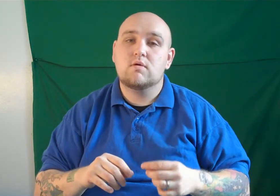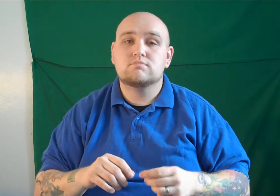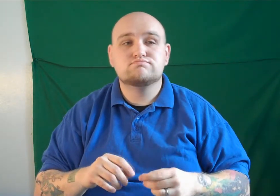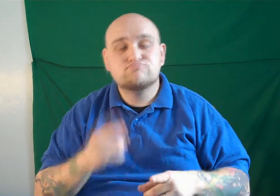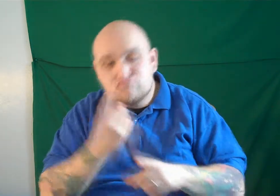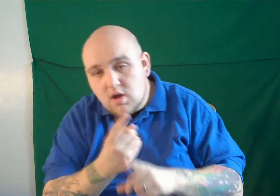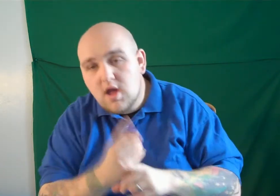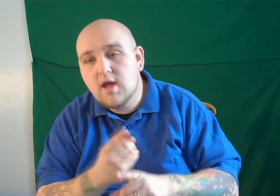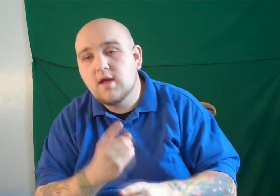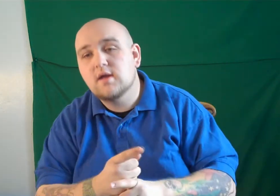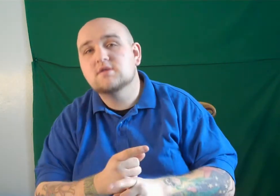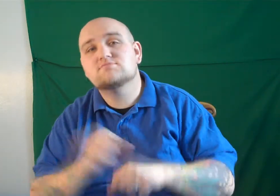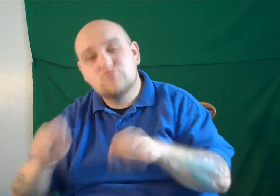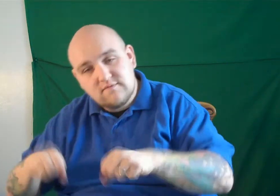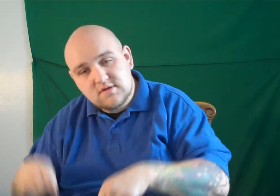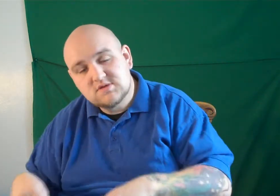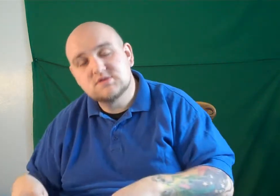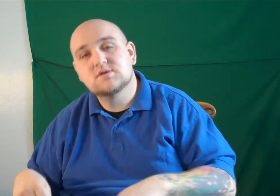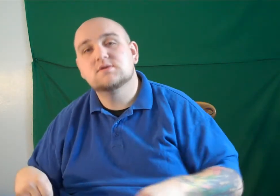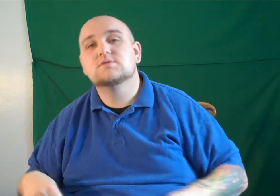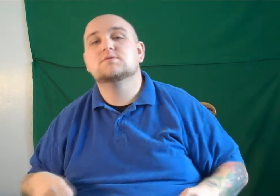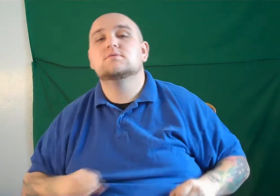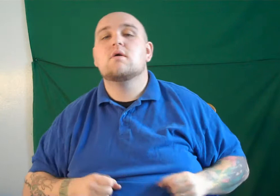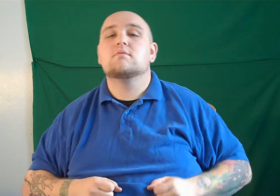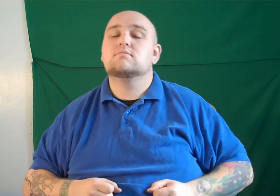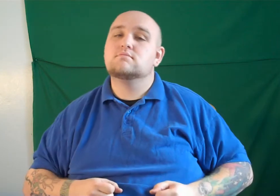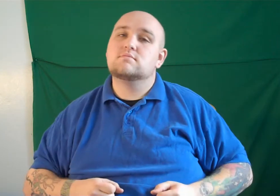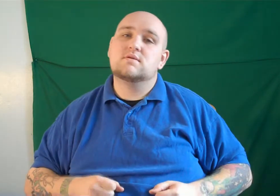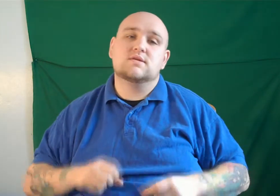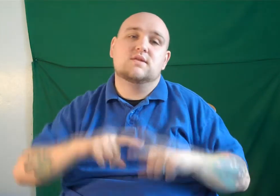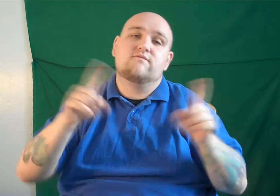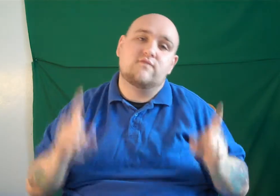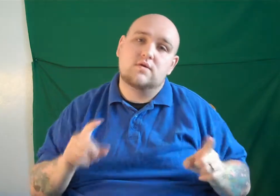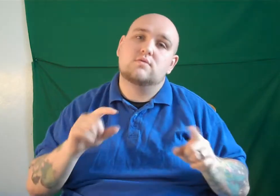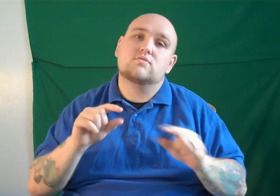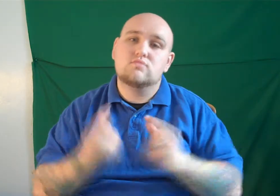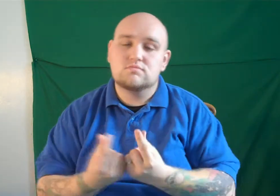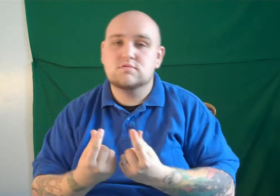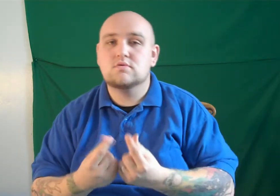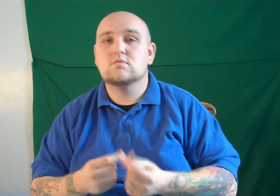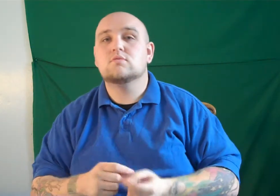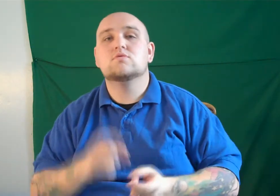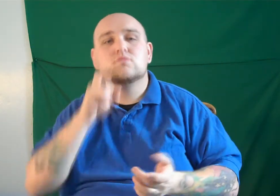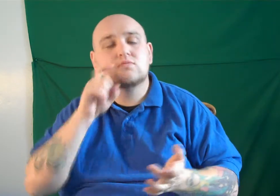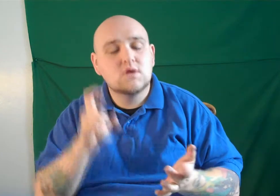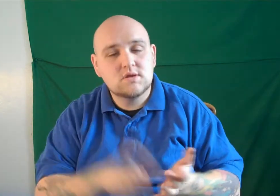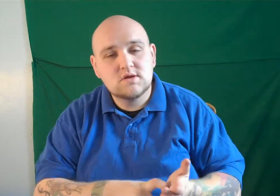related to membership and non-membership in cultural groups, recognizing when gender, ethnicity, and